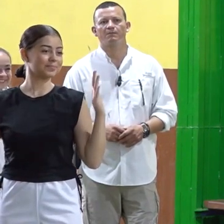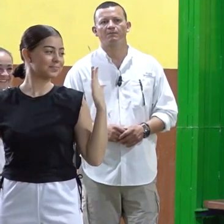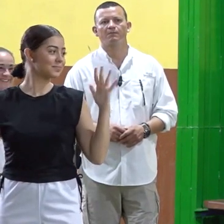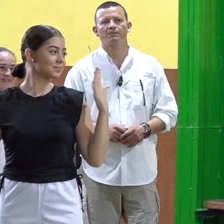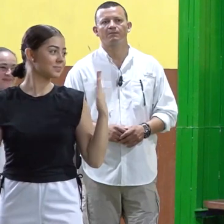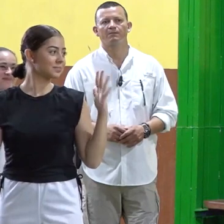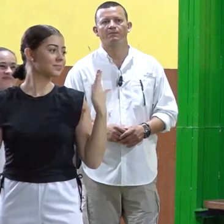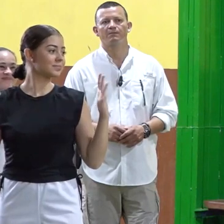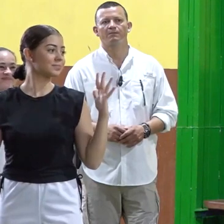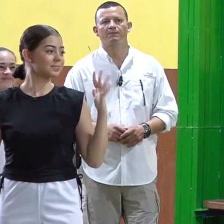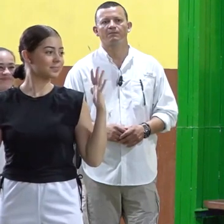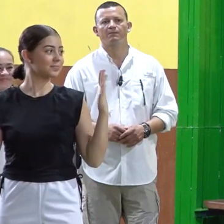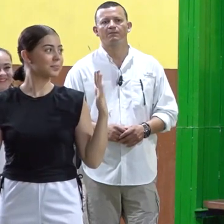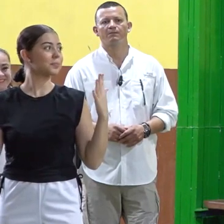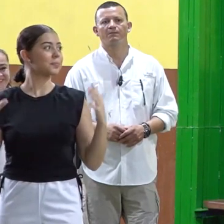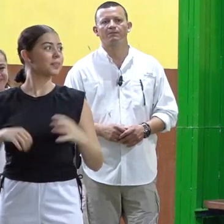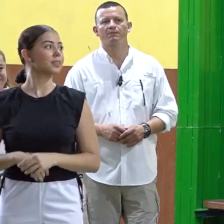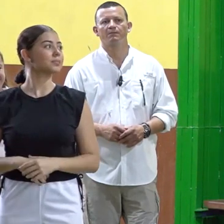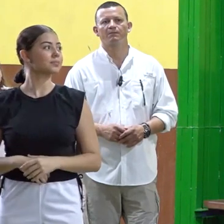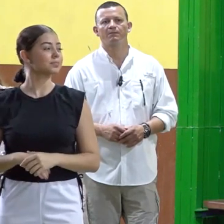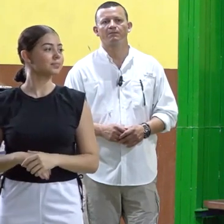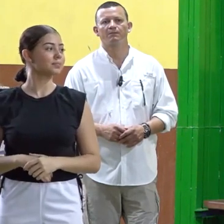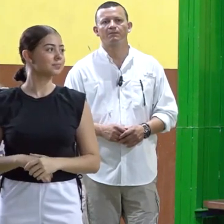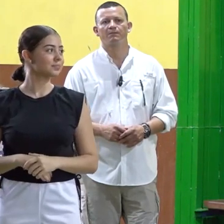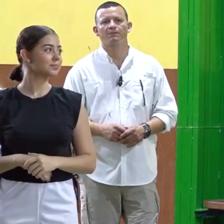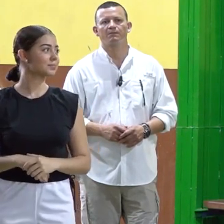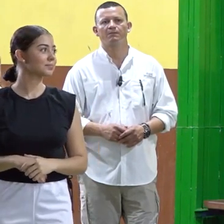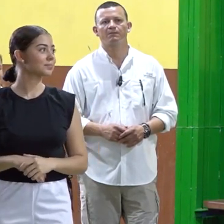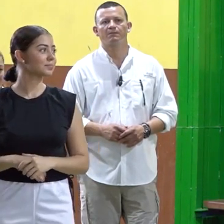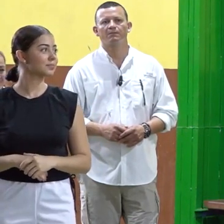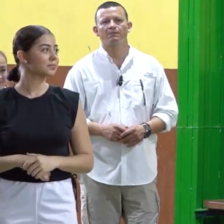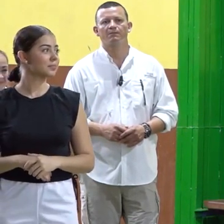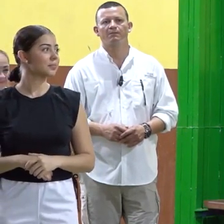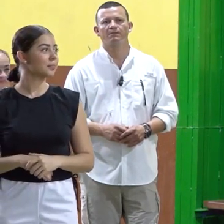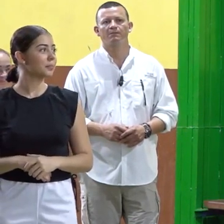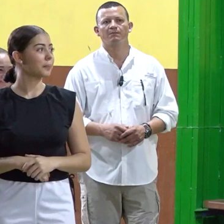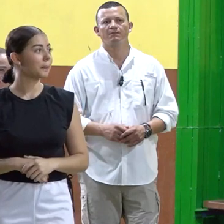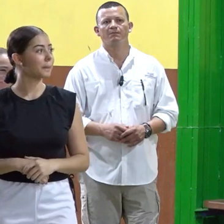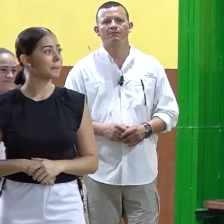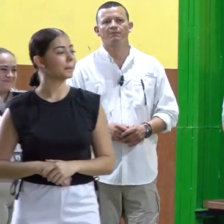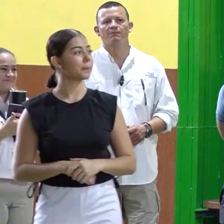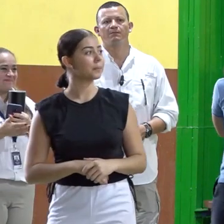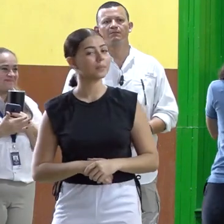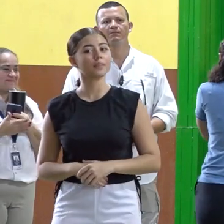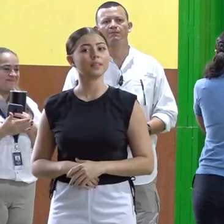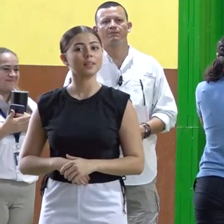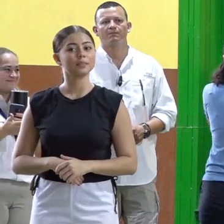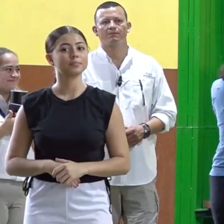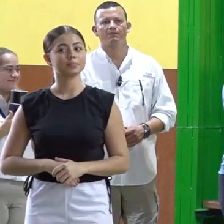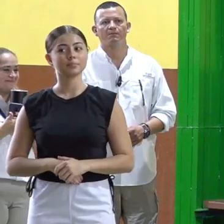So, demagogo,